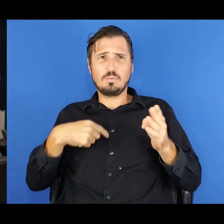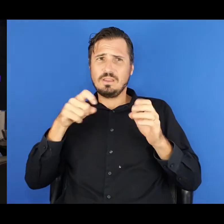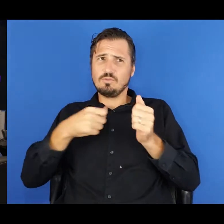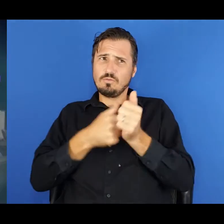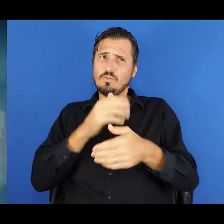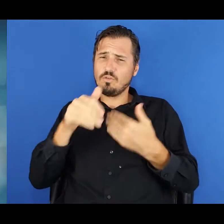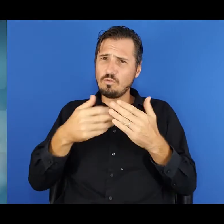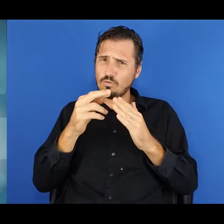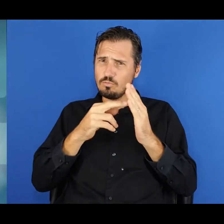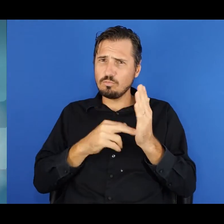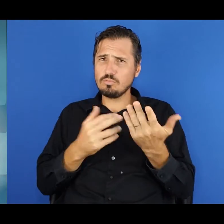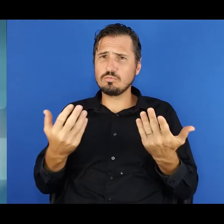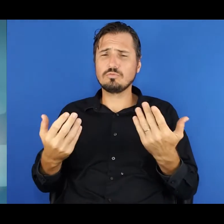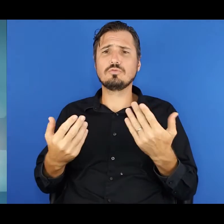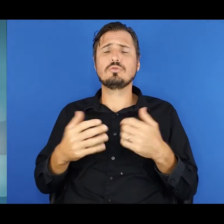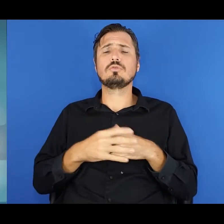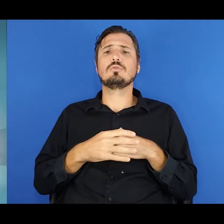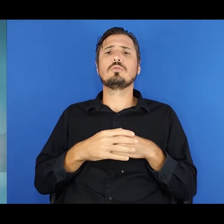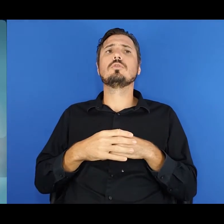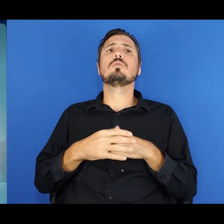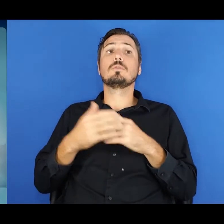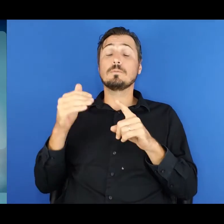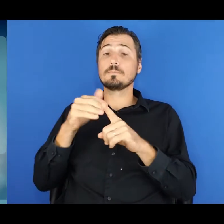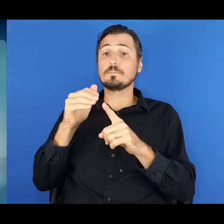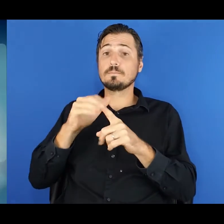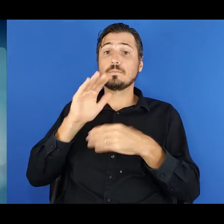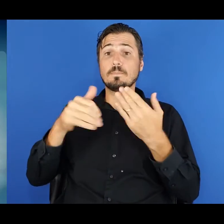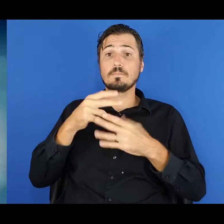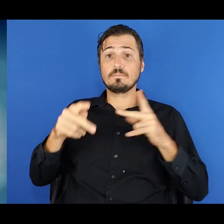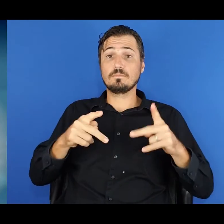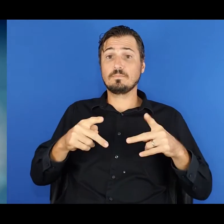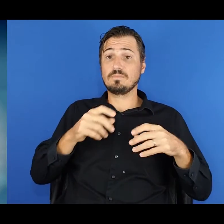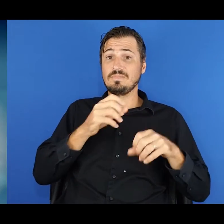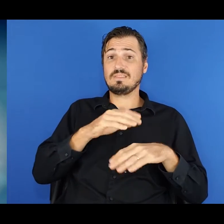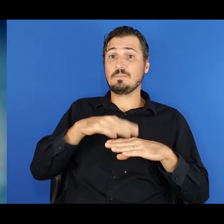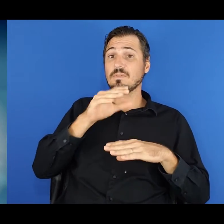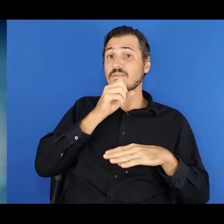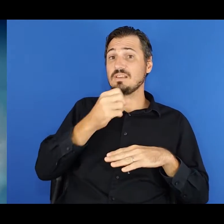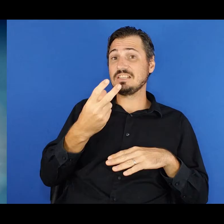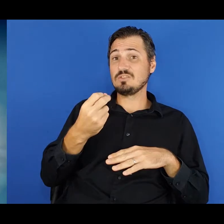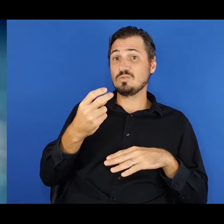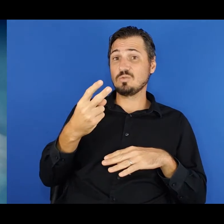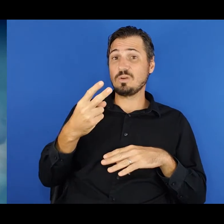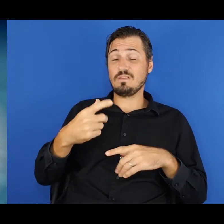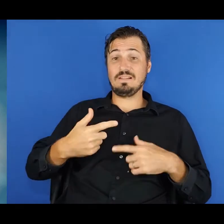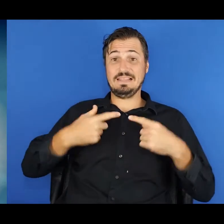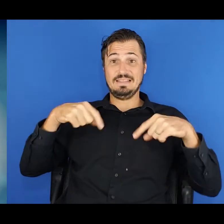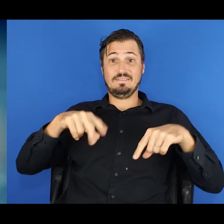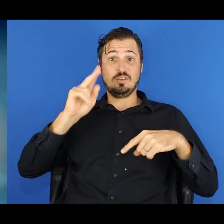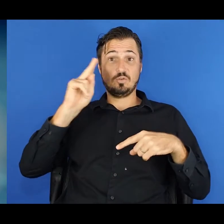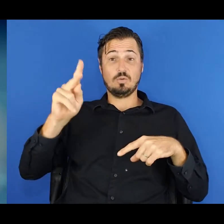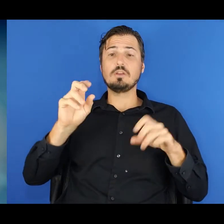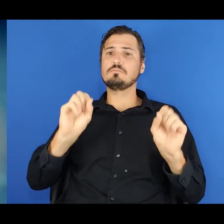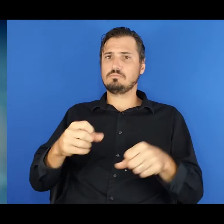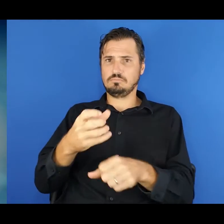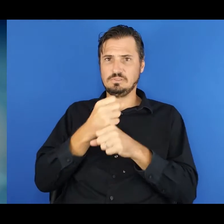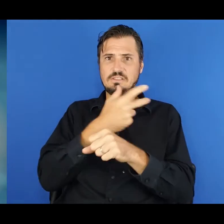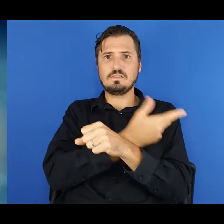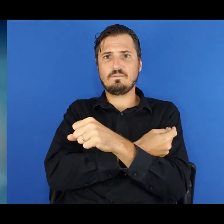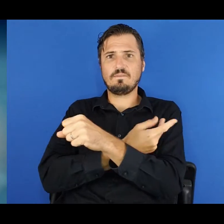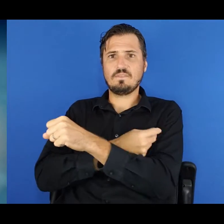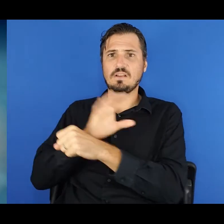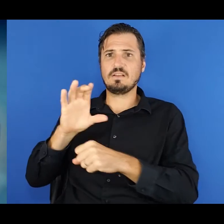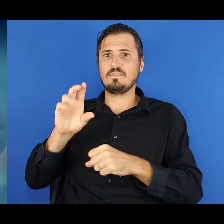all precautions. As a reminder, all Kauai residents aged 12 and older are now eligible to receive a